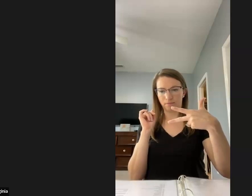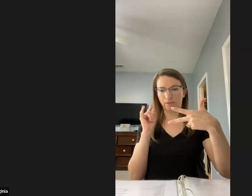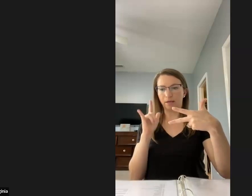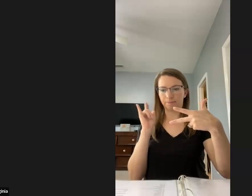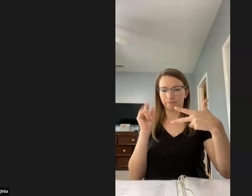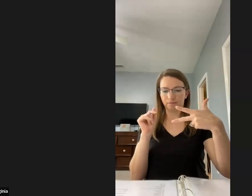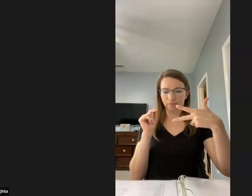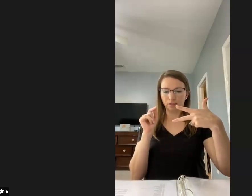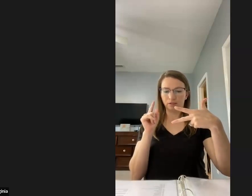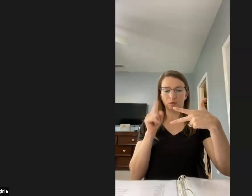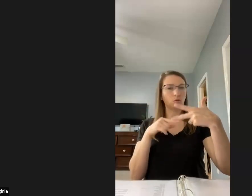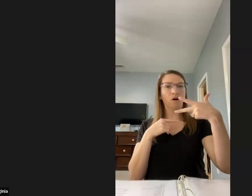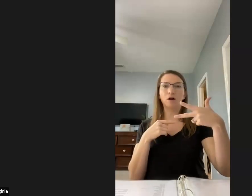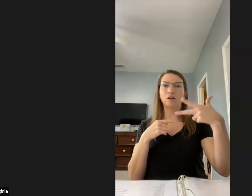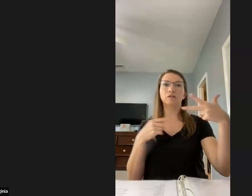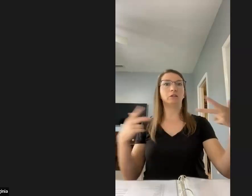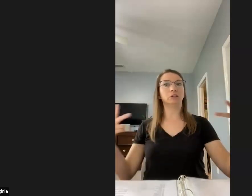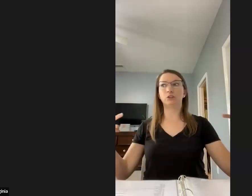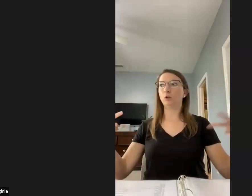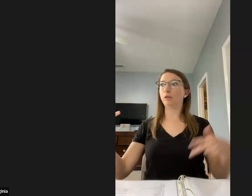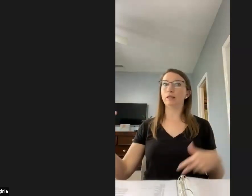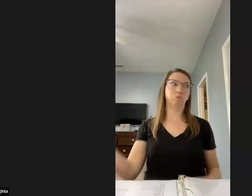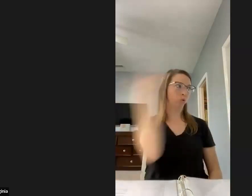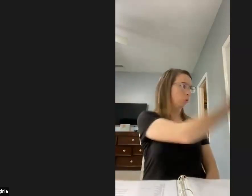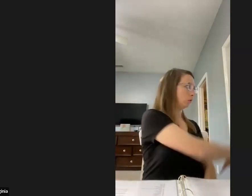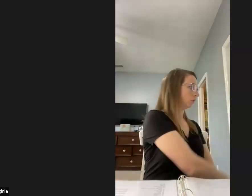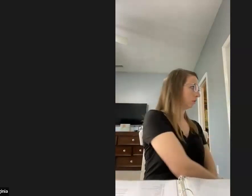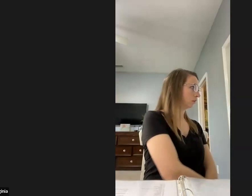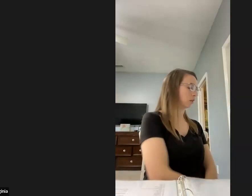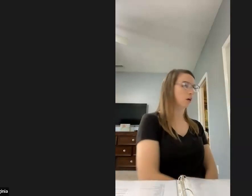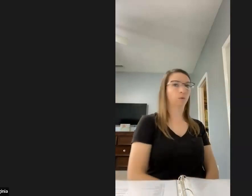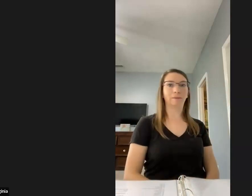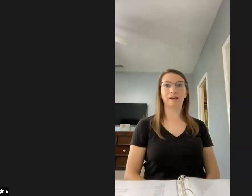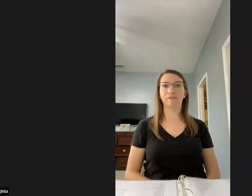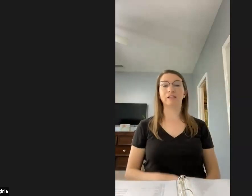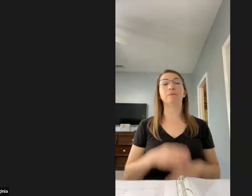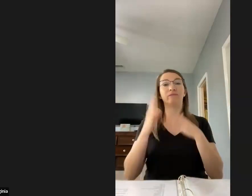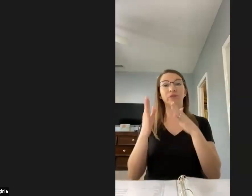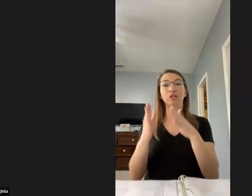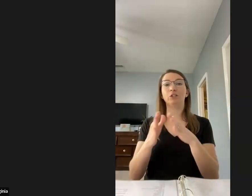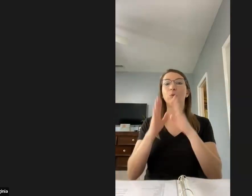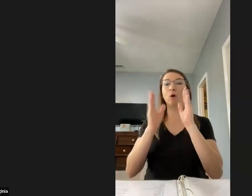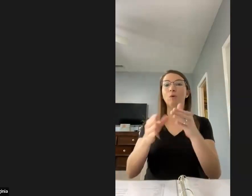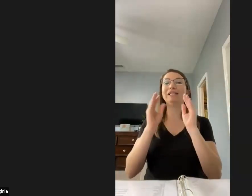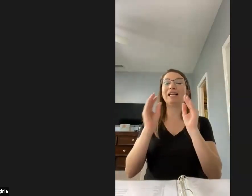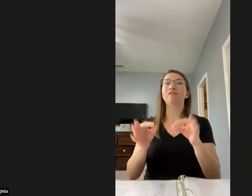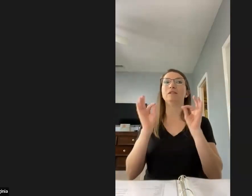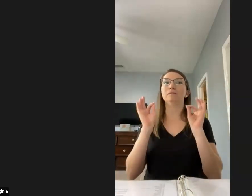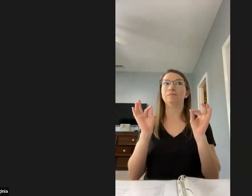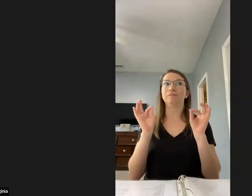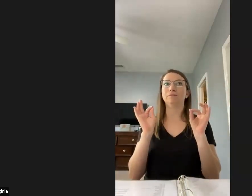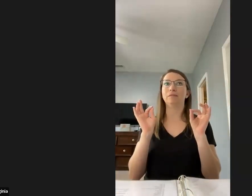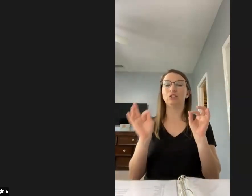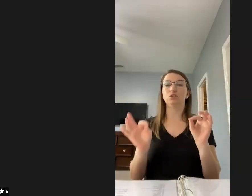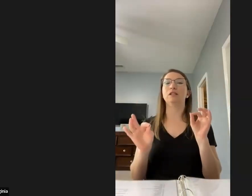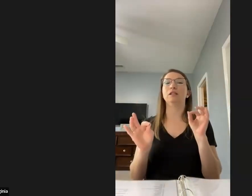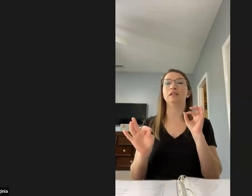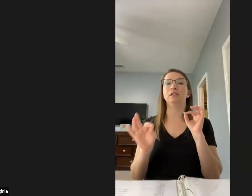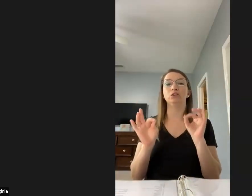Yeah. So car, you can show like the car went by fast. But for you always have to make sure that it's